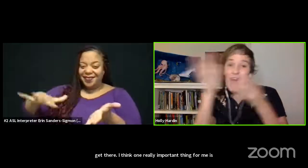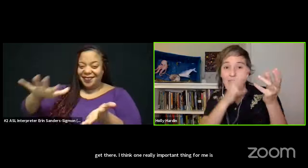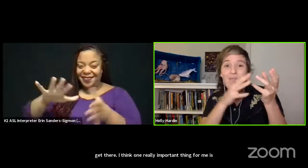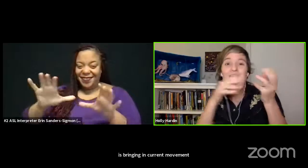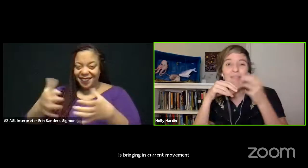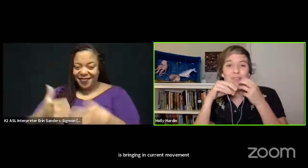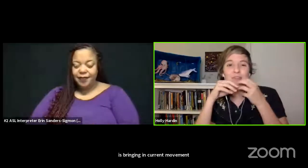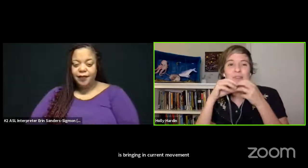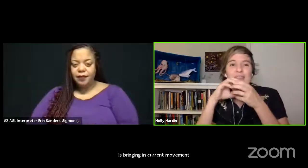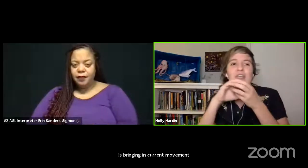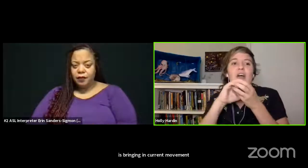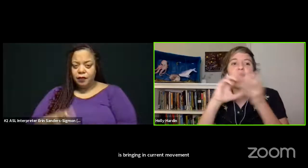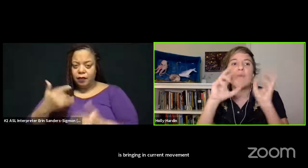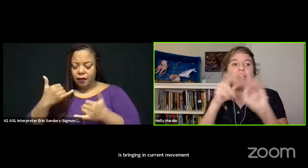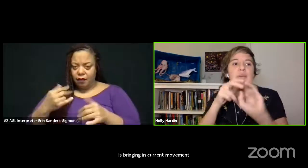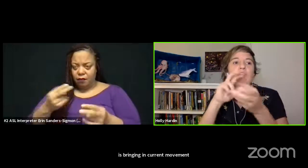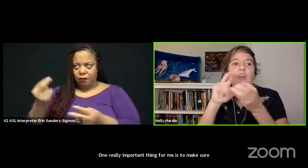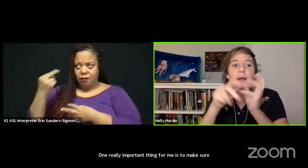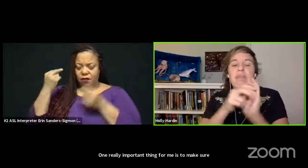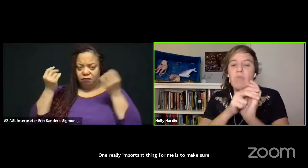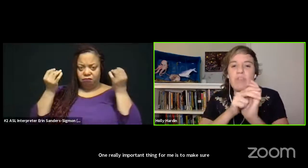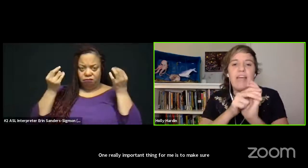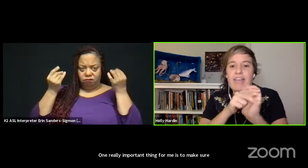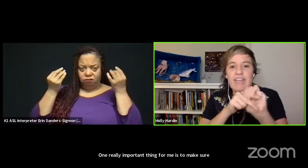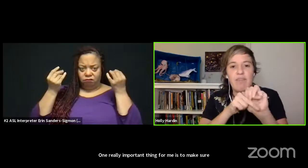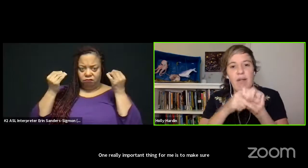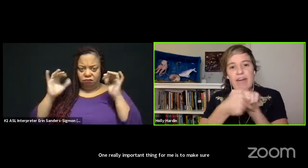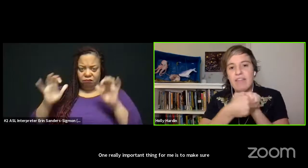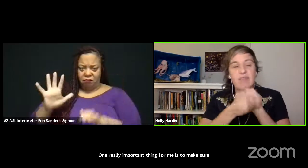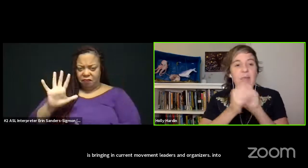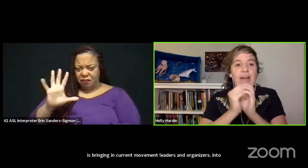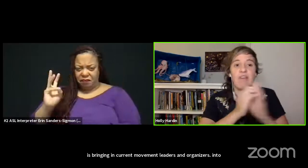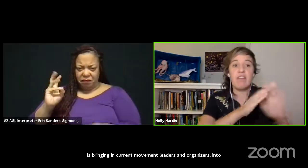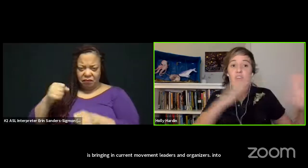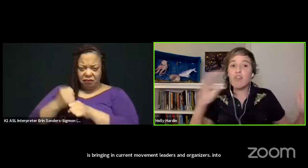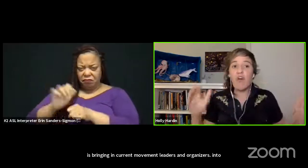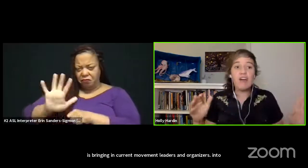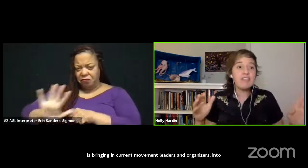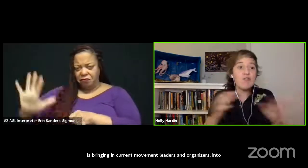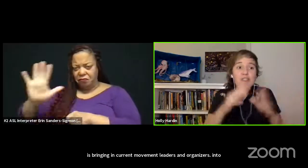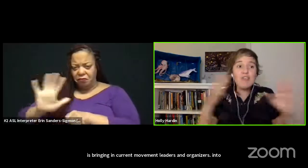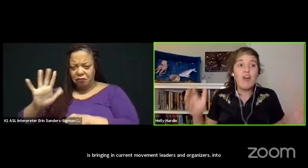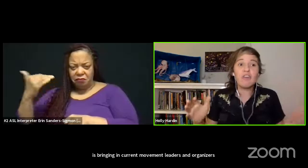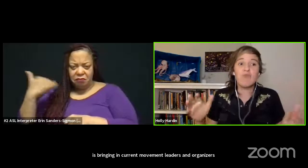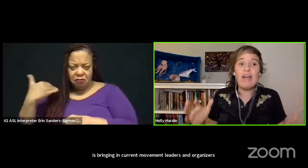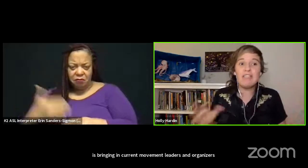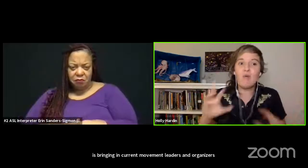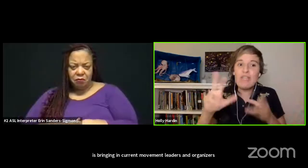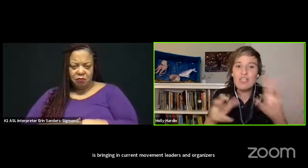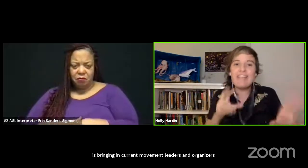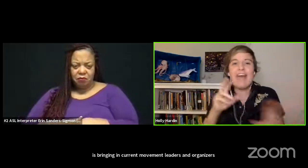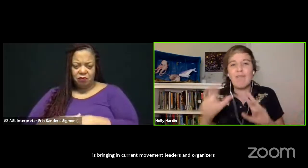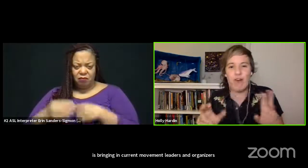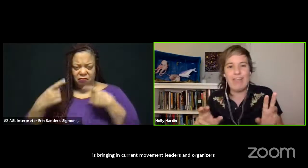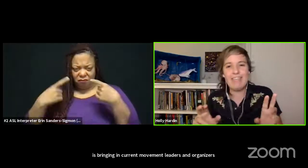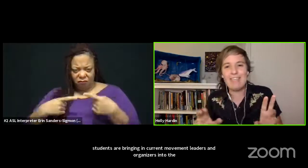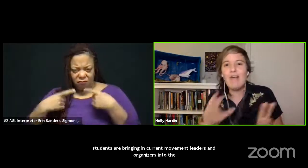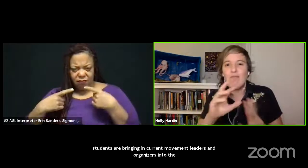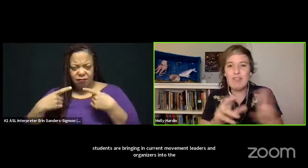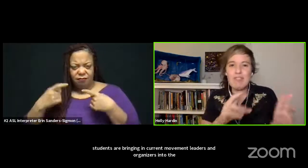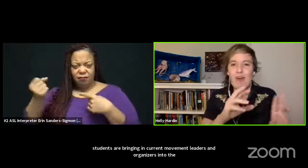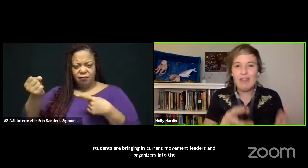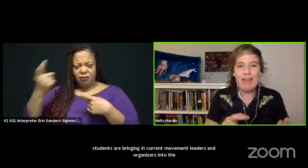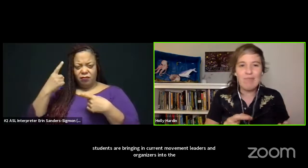it's five or so years ago, really were grappling with the idea of Black Lives Matter, like across students across race, questioning that